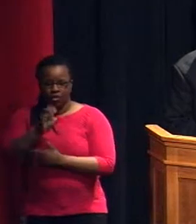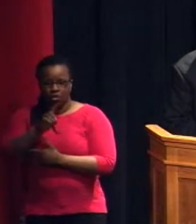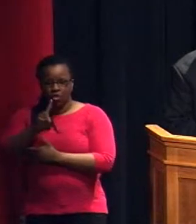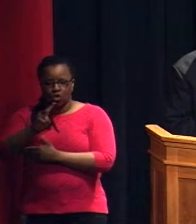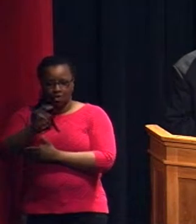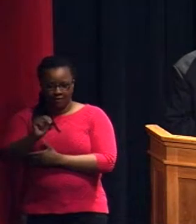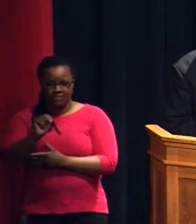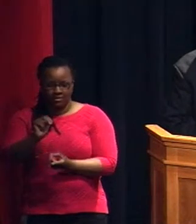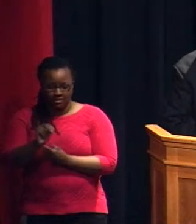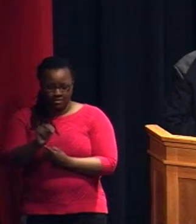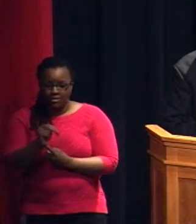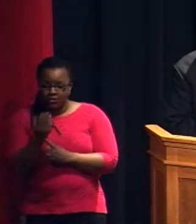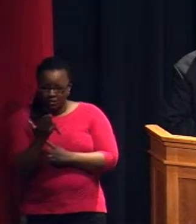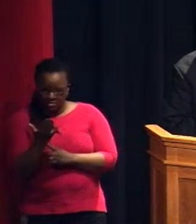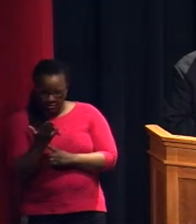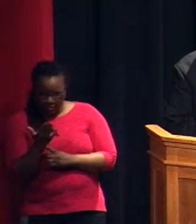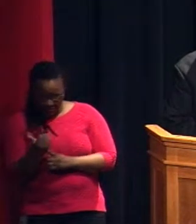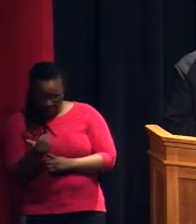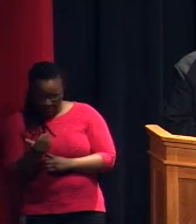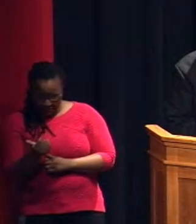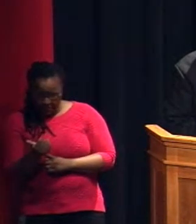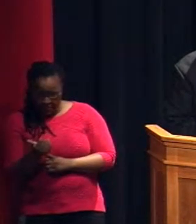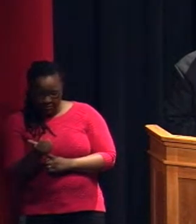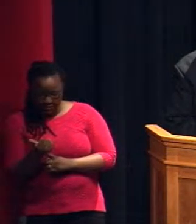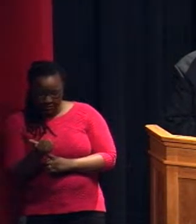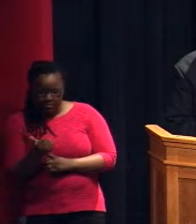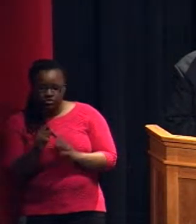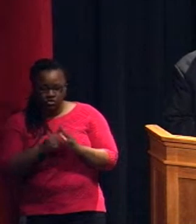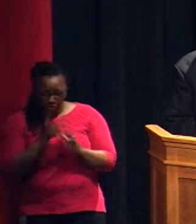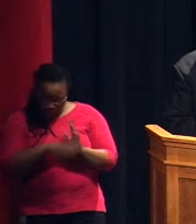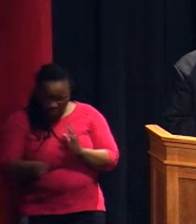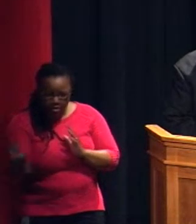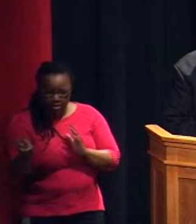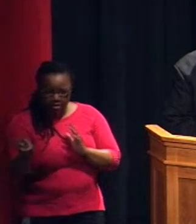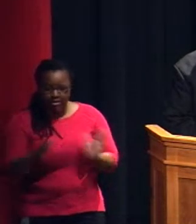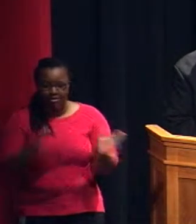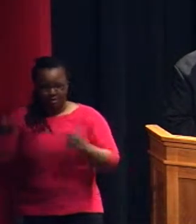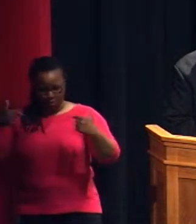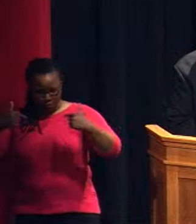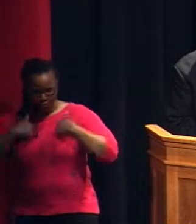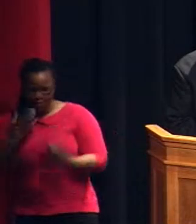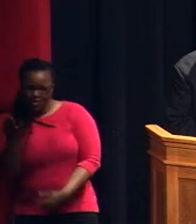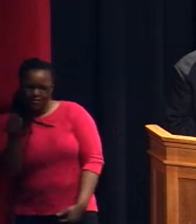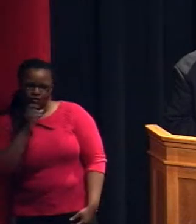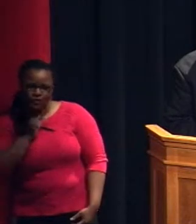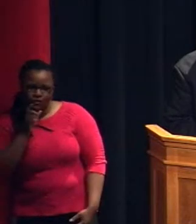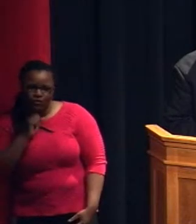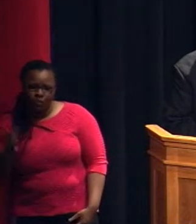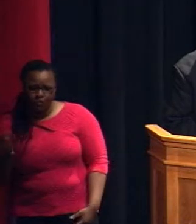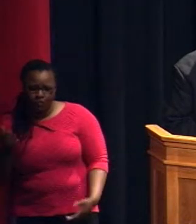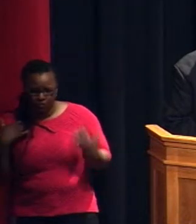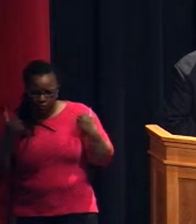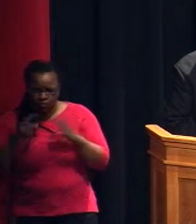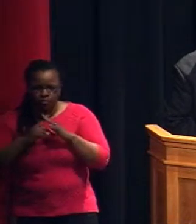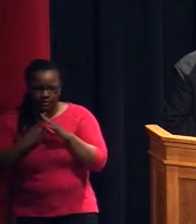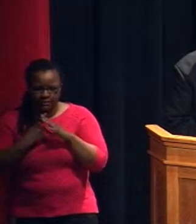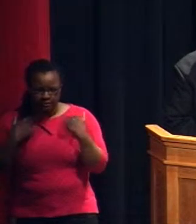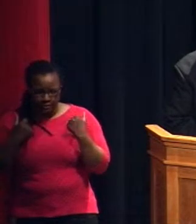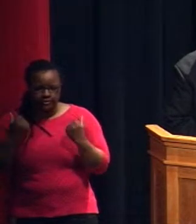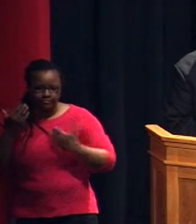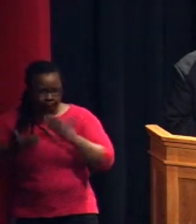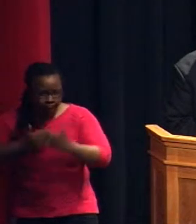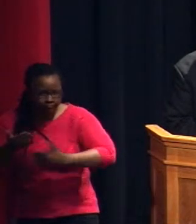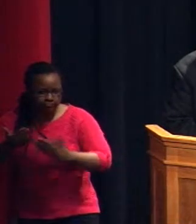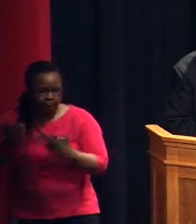Linda and I were 14 years old when we launched our heroic journey. I want to challenge you. You don't have to wait until you